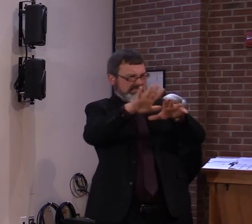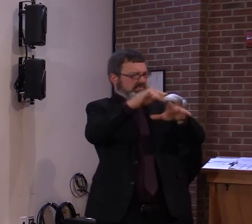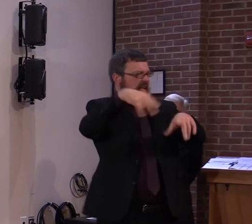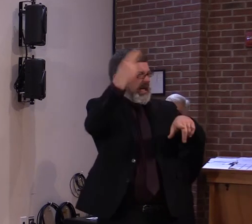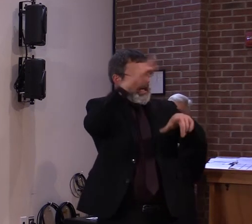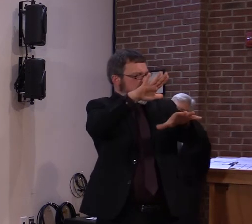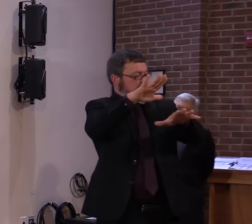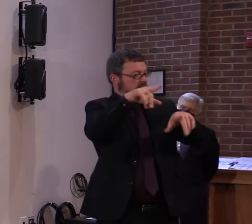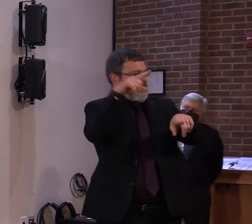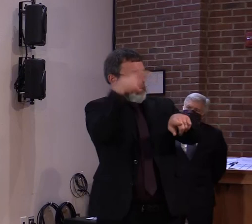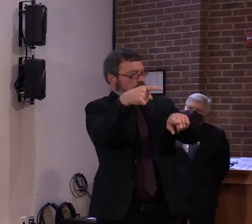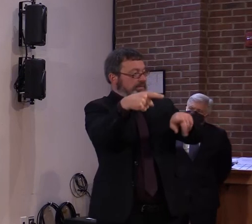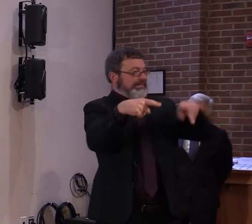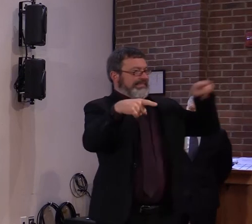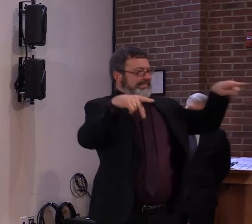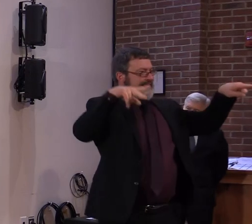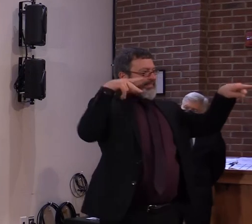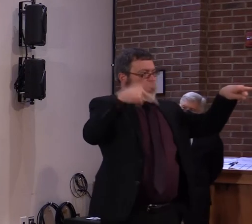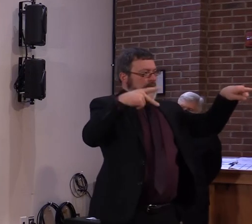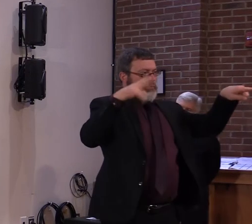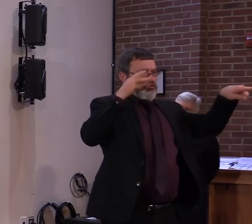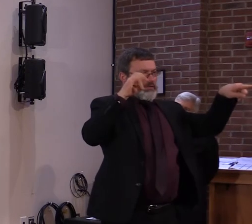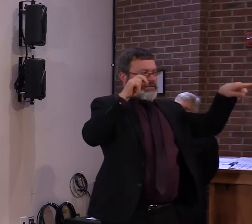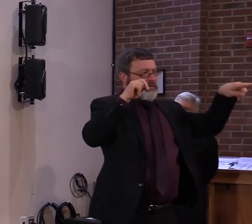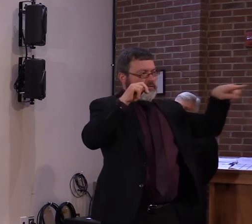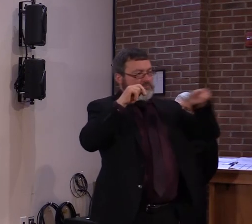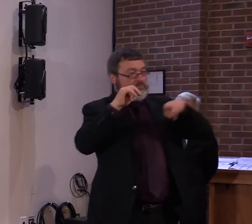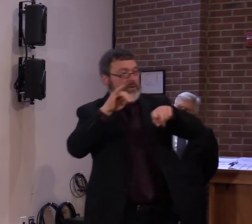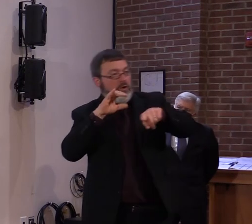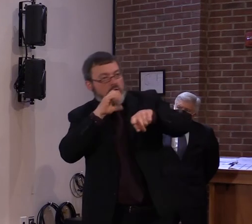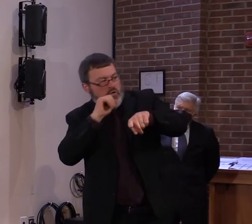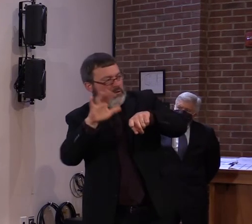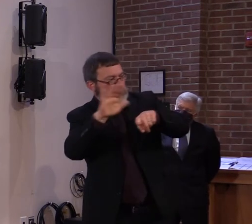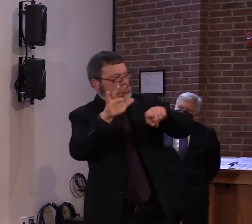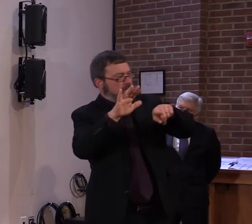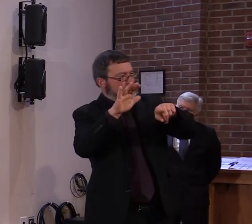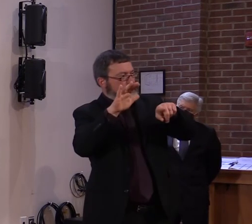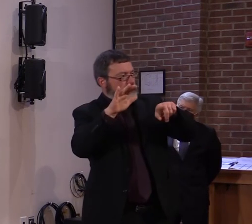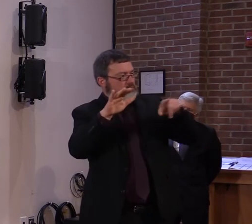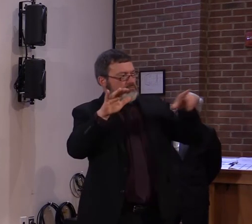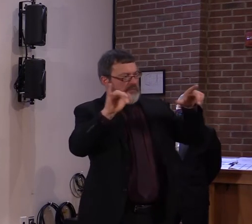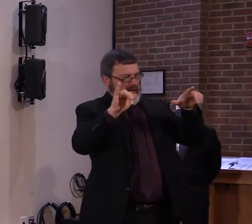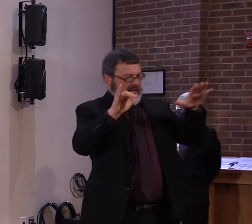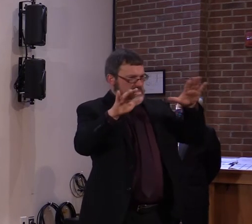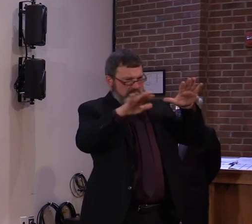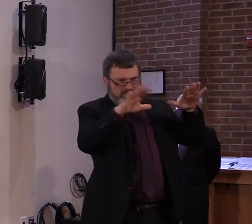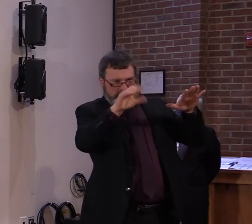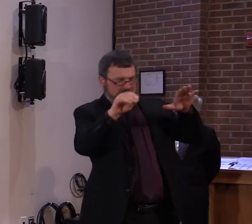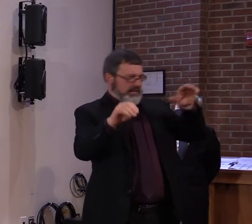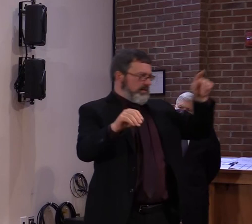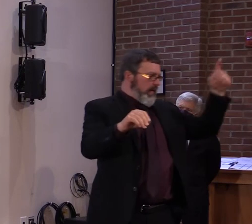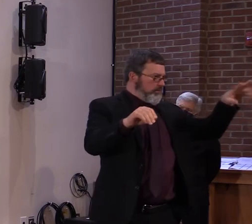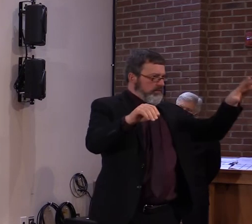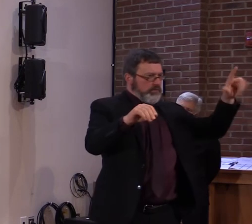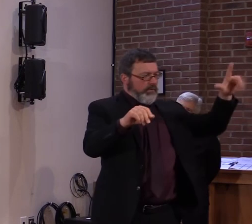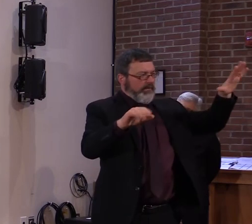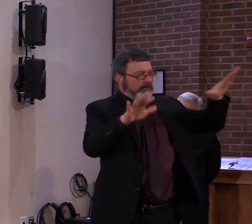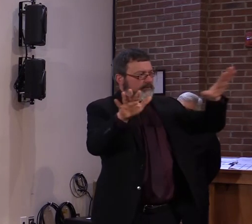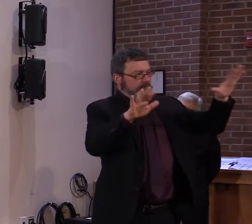certainly not more than half of that. And then beyond that, we've been concerned about some of